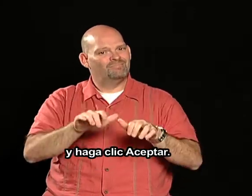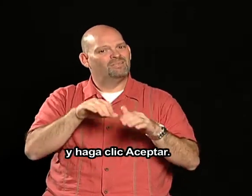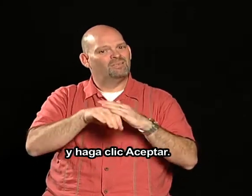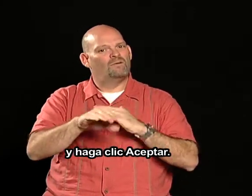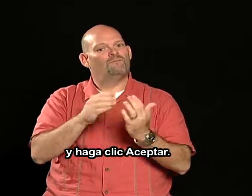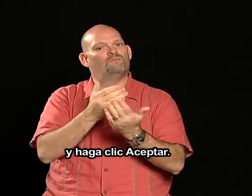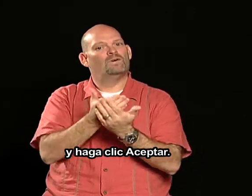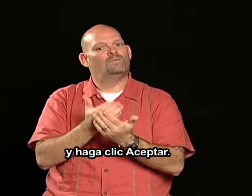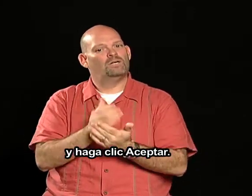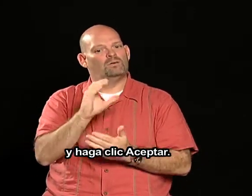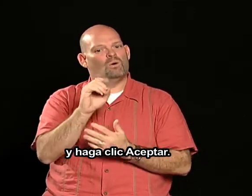click OK.